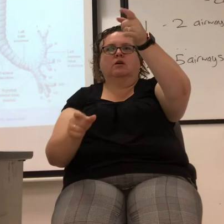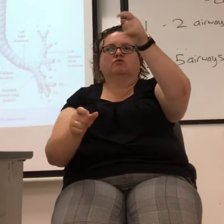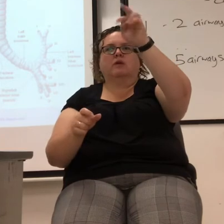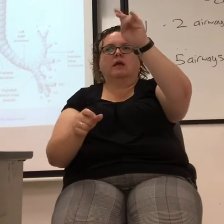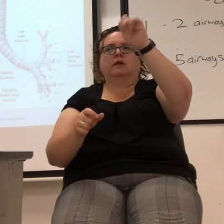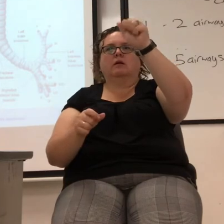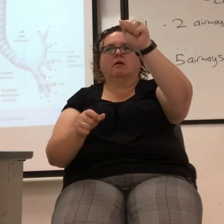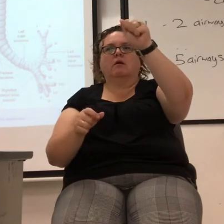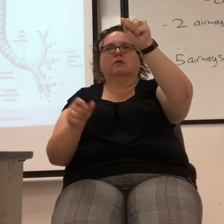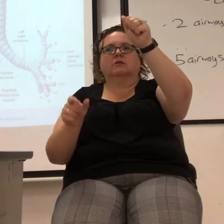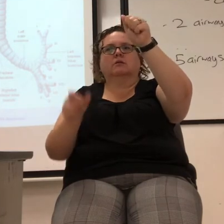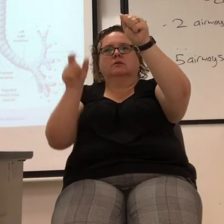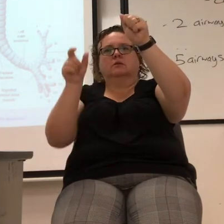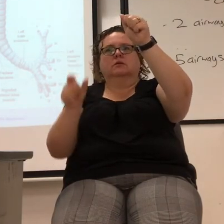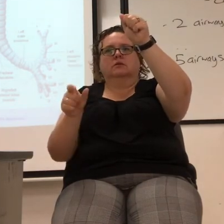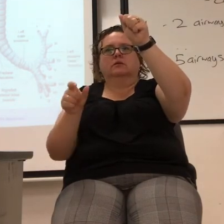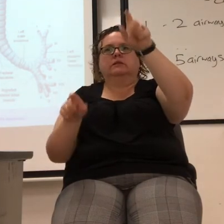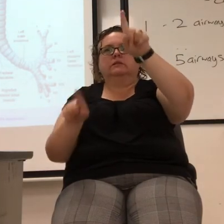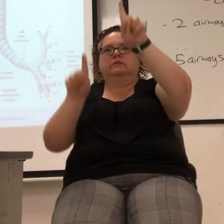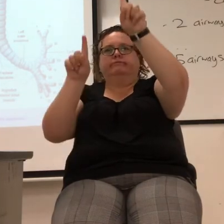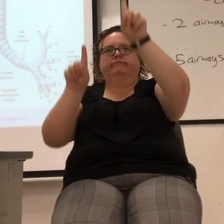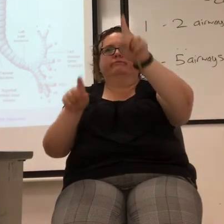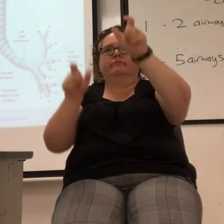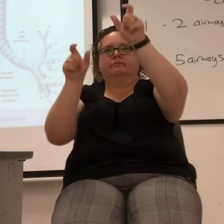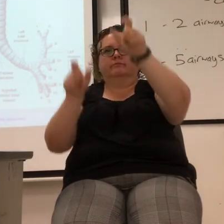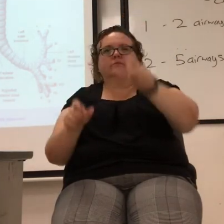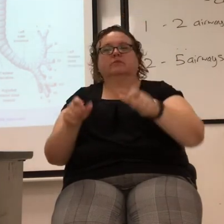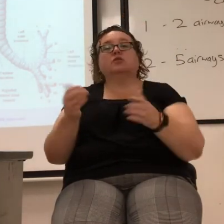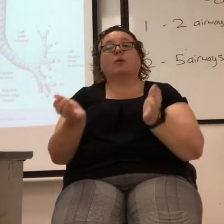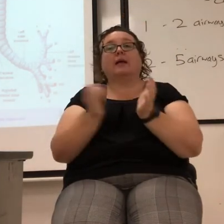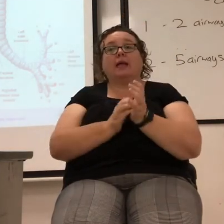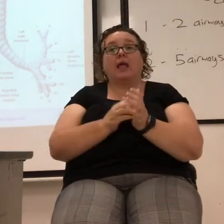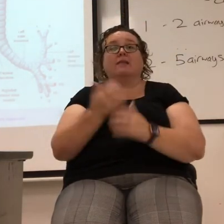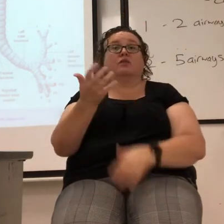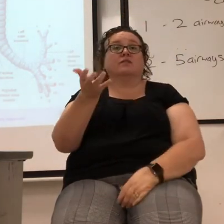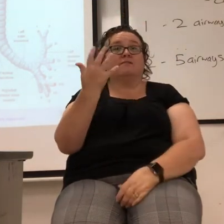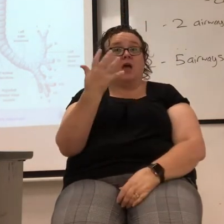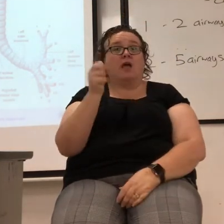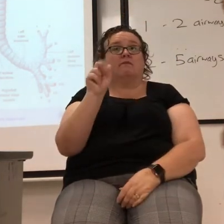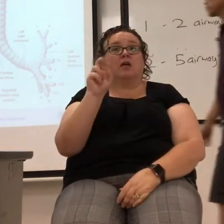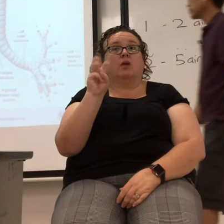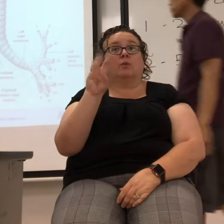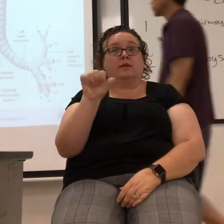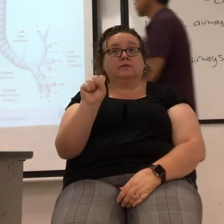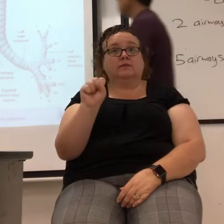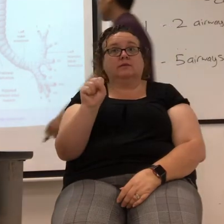Go back just a little bit. Okay, so those five airways.